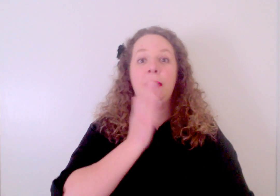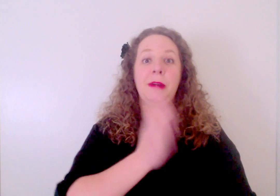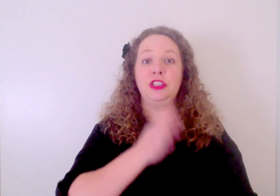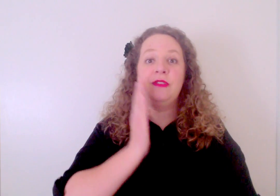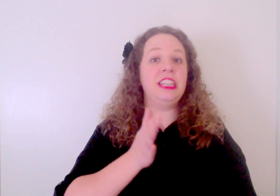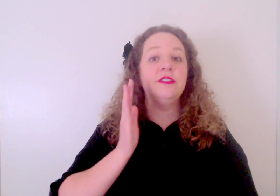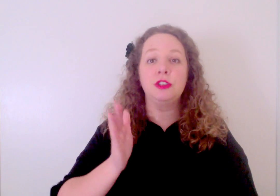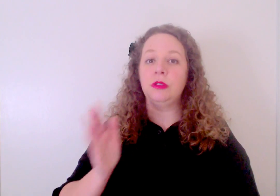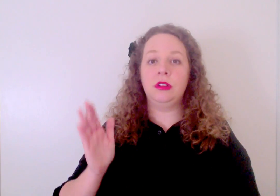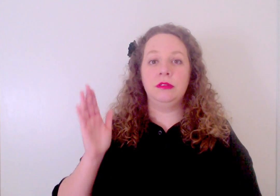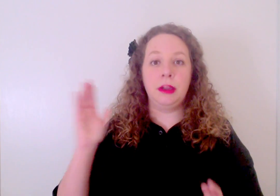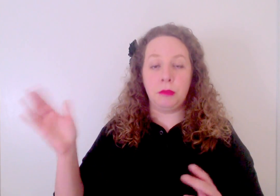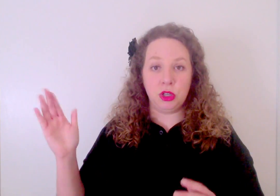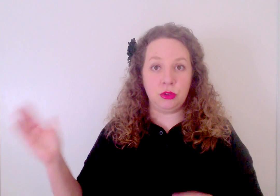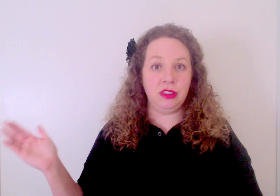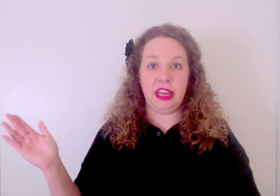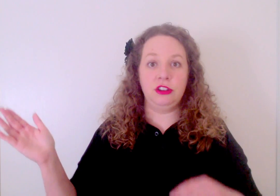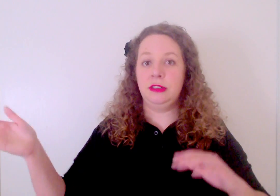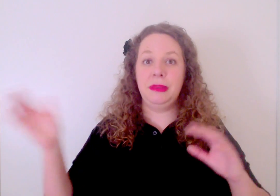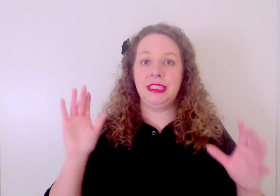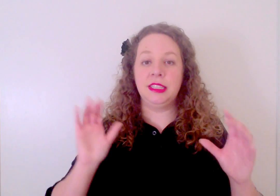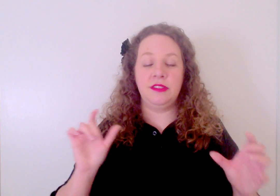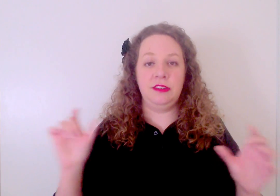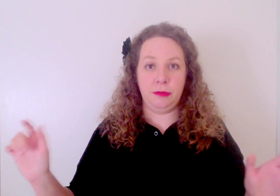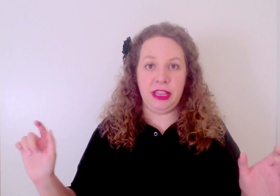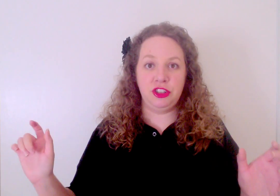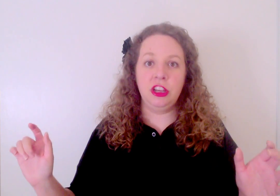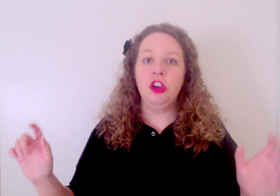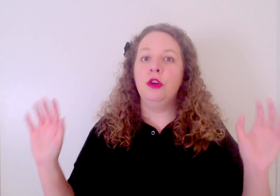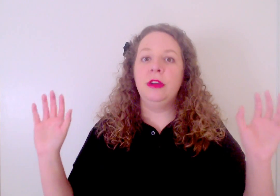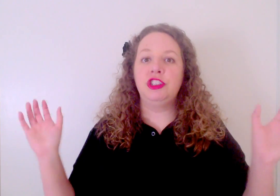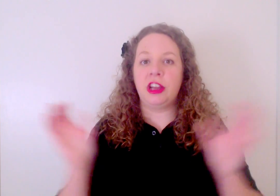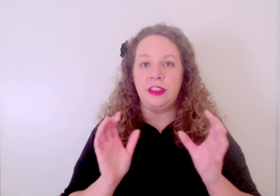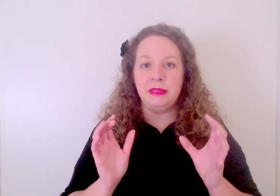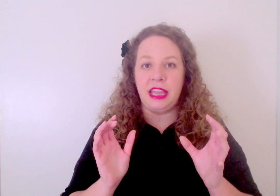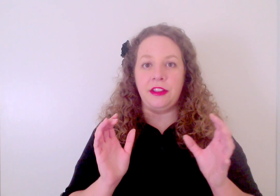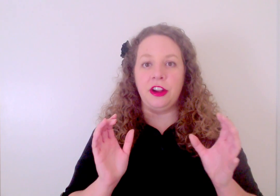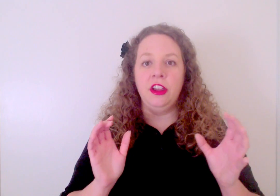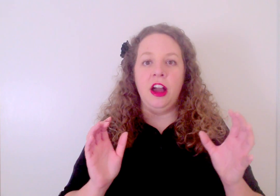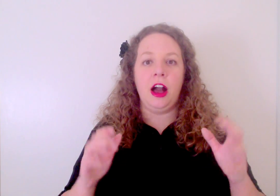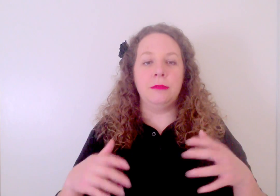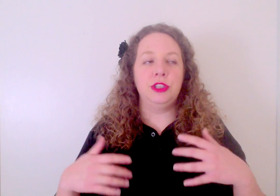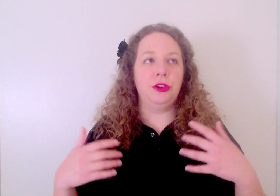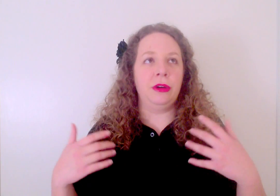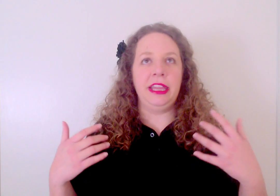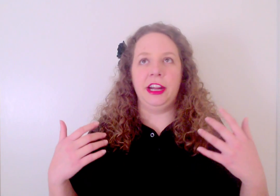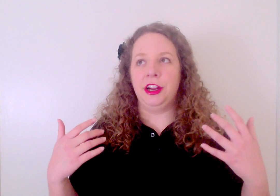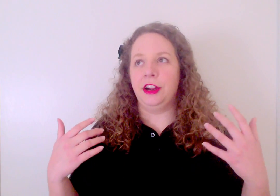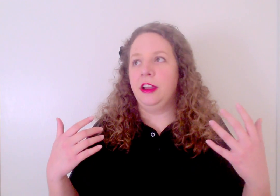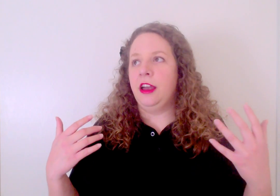bunch of individual numbers or letters, pieces of information, we chunk them together. So you'll hear